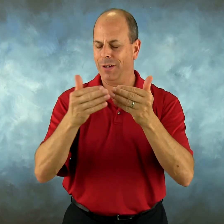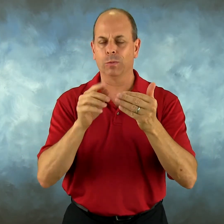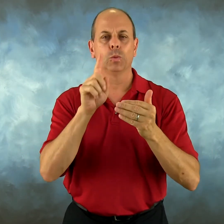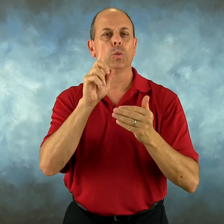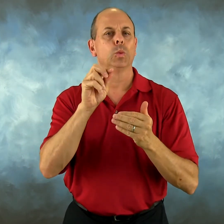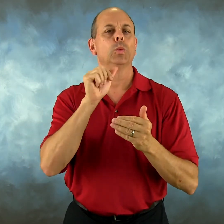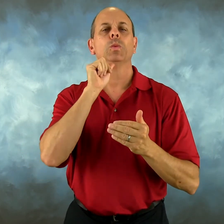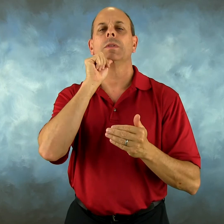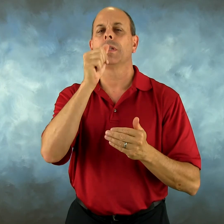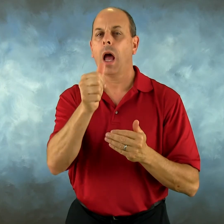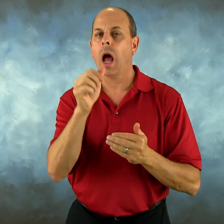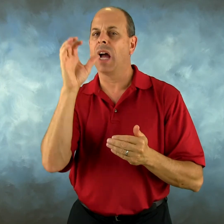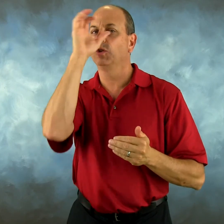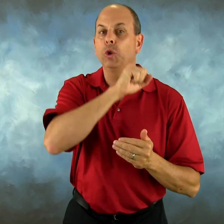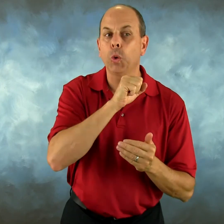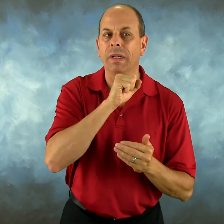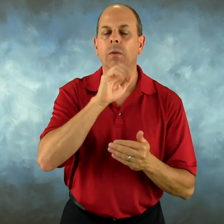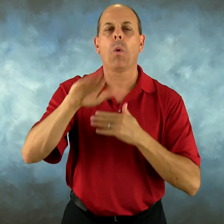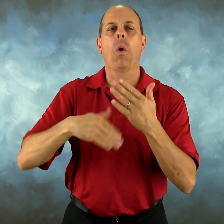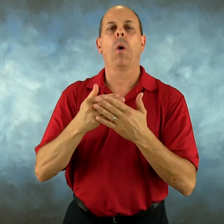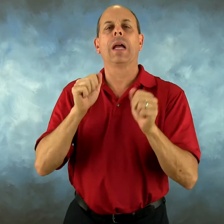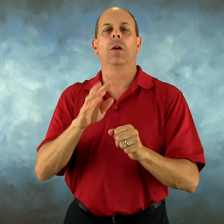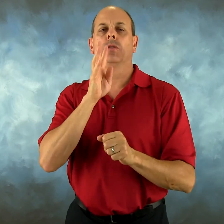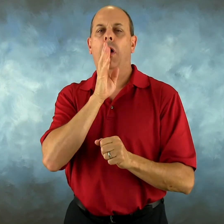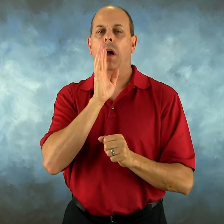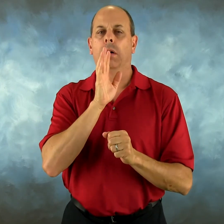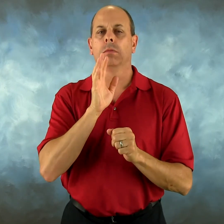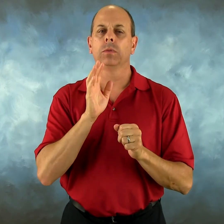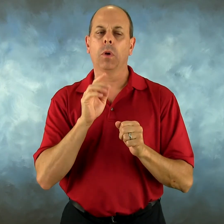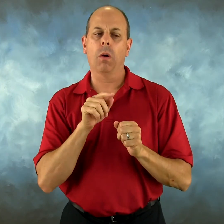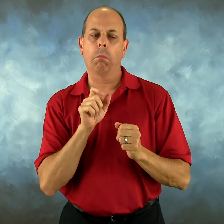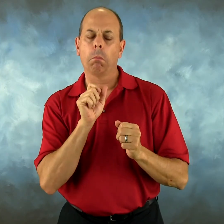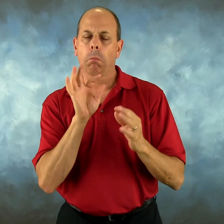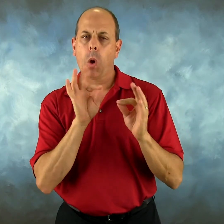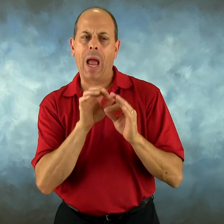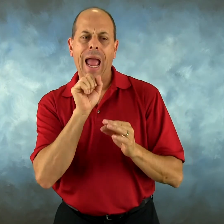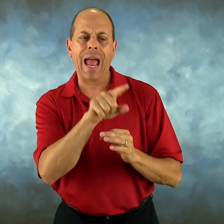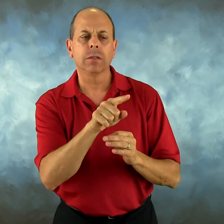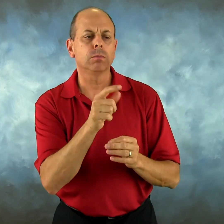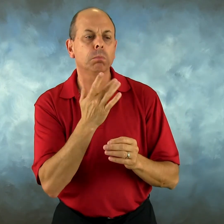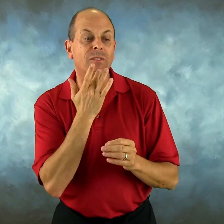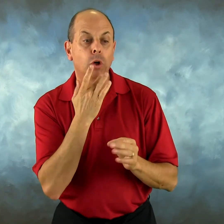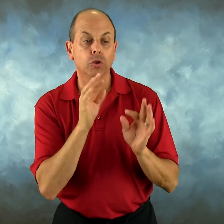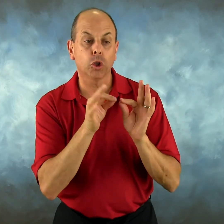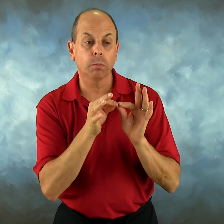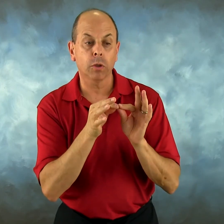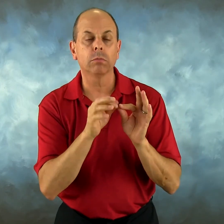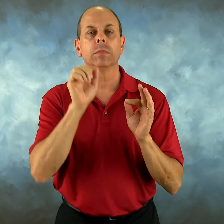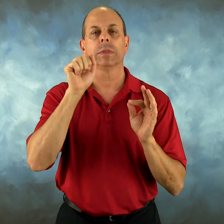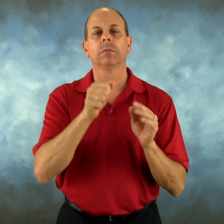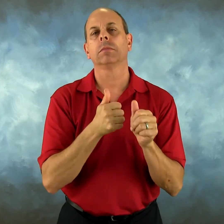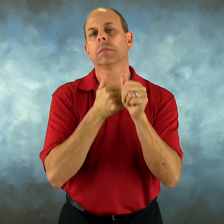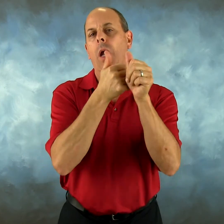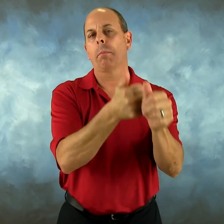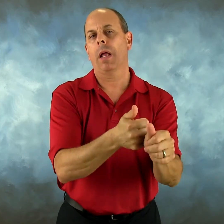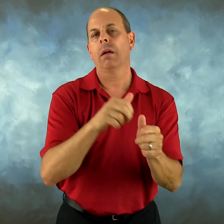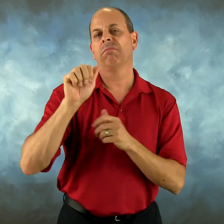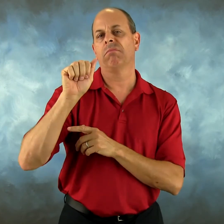themselves. Don't just assume that the deaf patient can speak or that all deaf individuals need